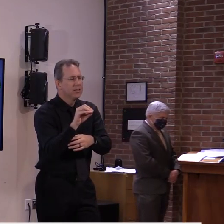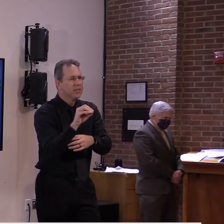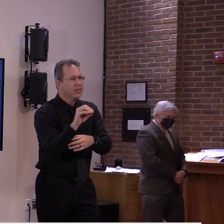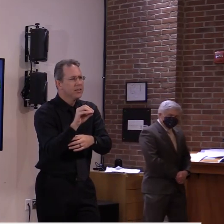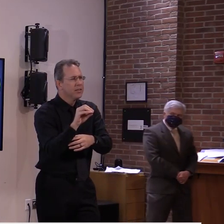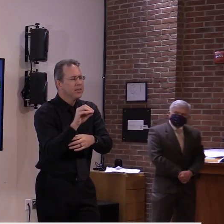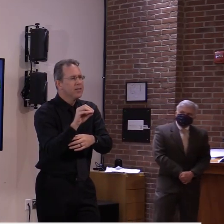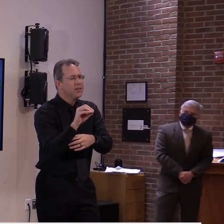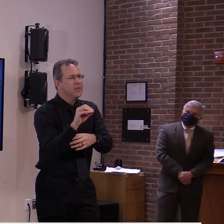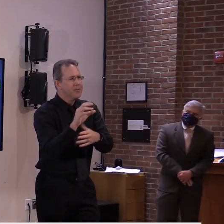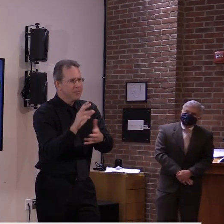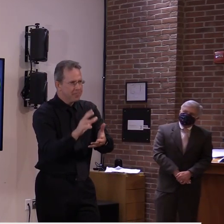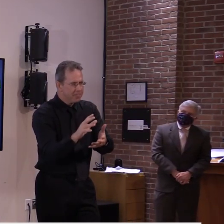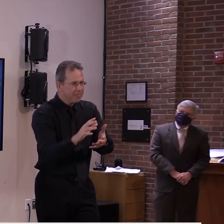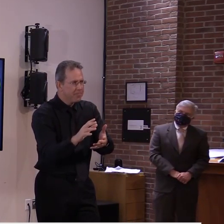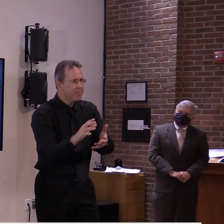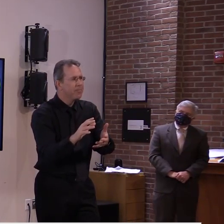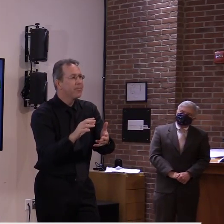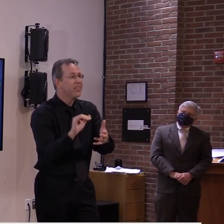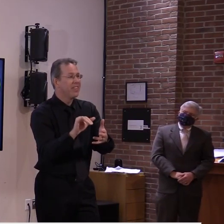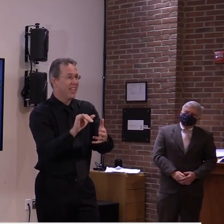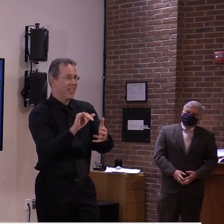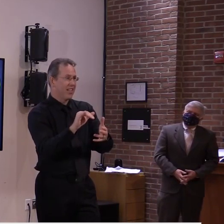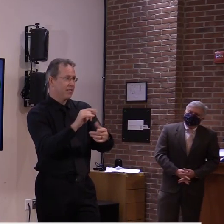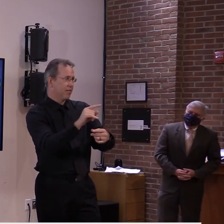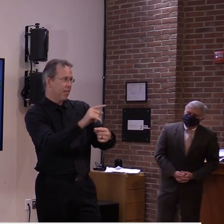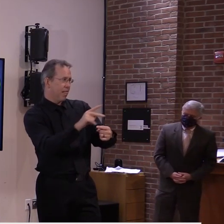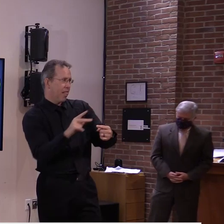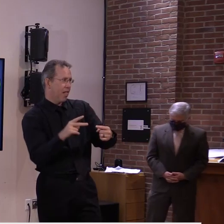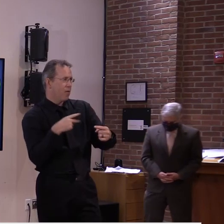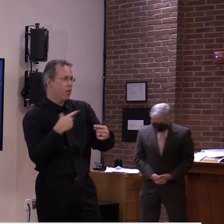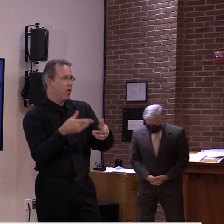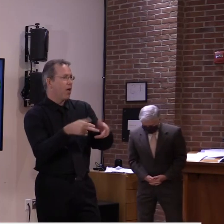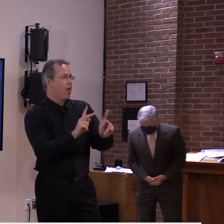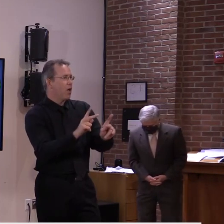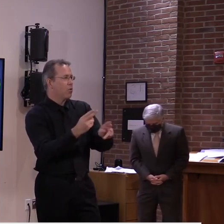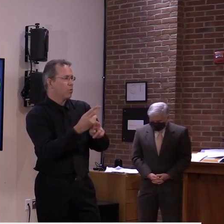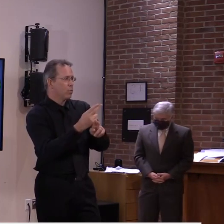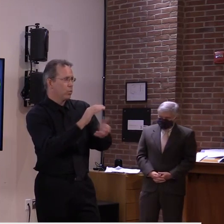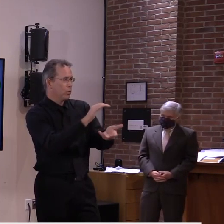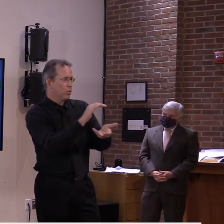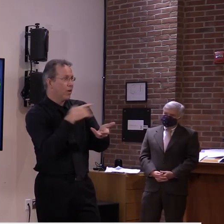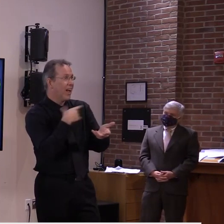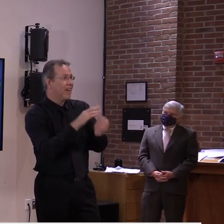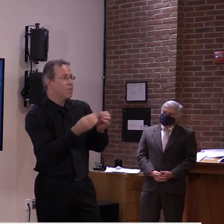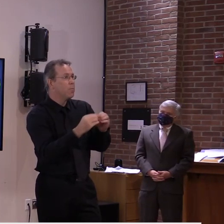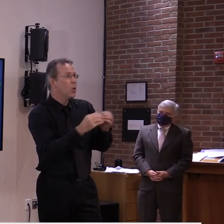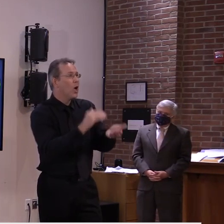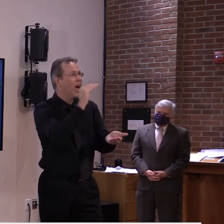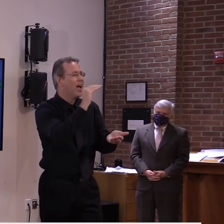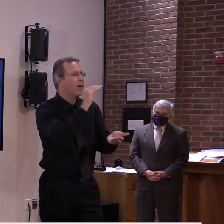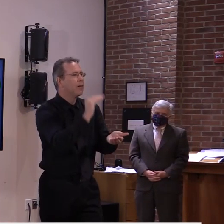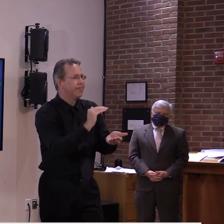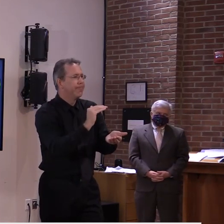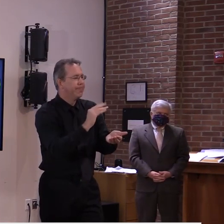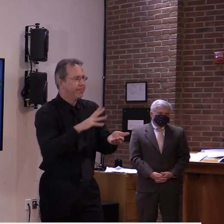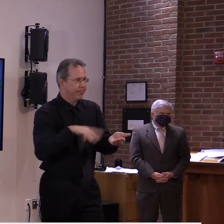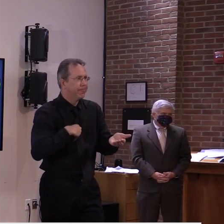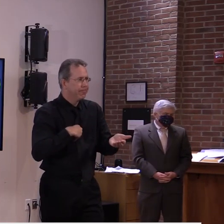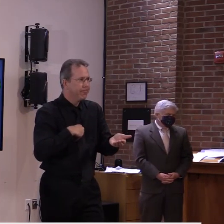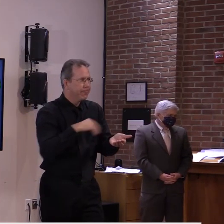Which is half of the dose we're allowed to get, because you have to reserve the exact same amount for